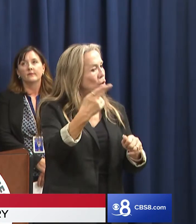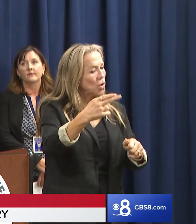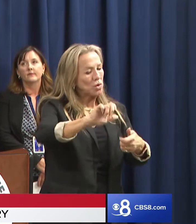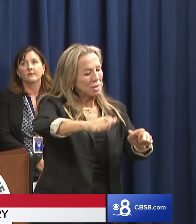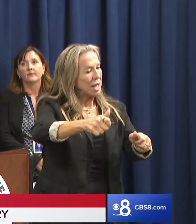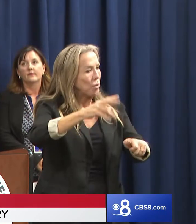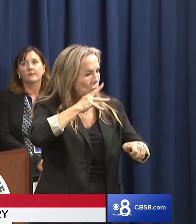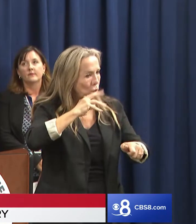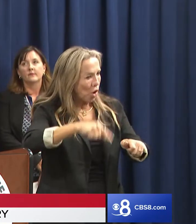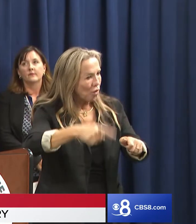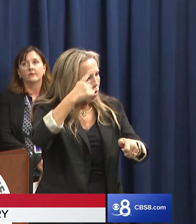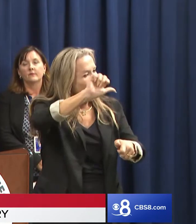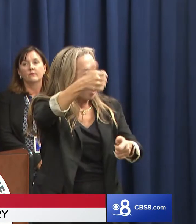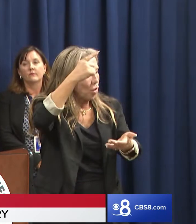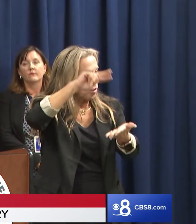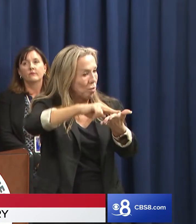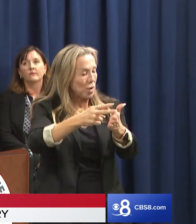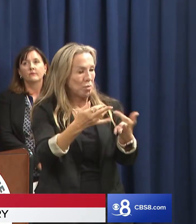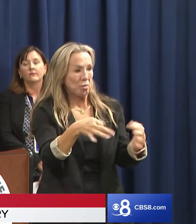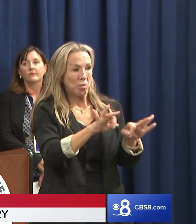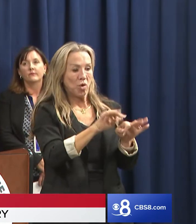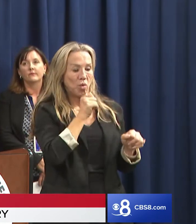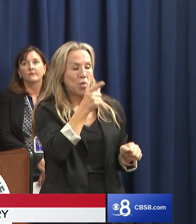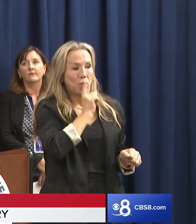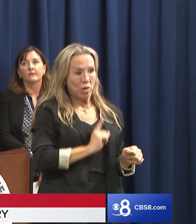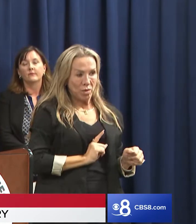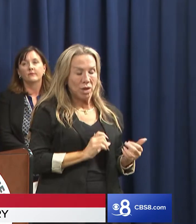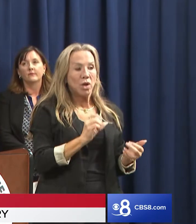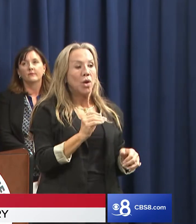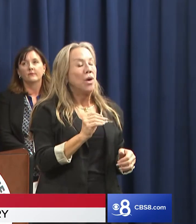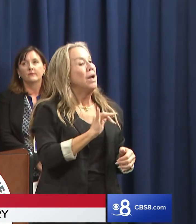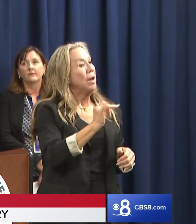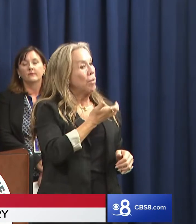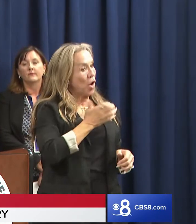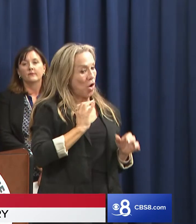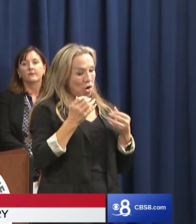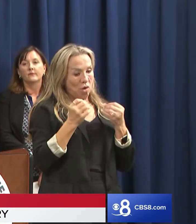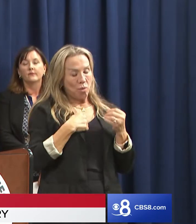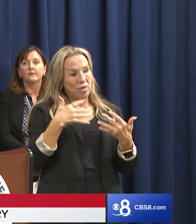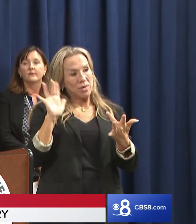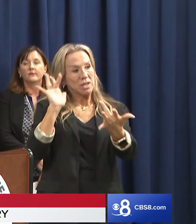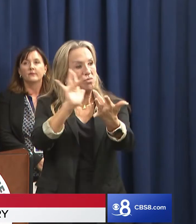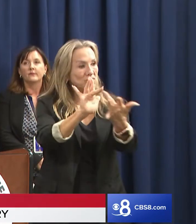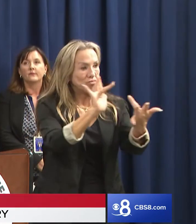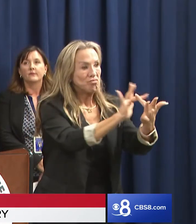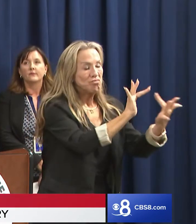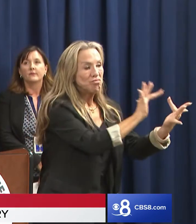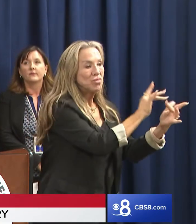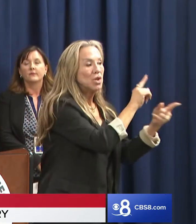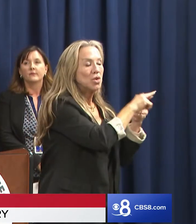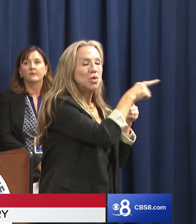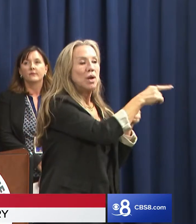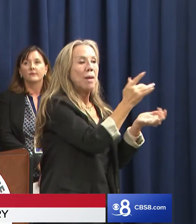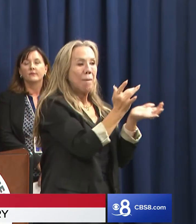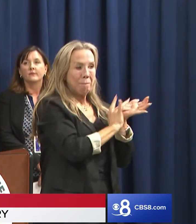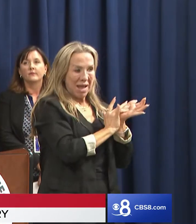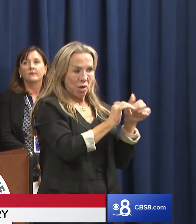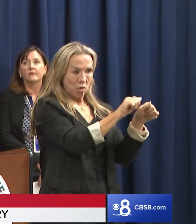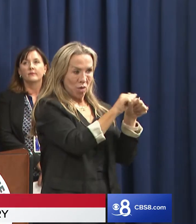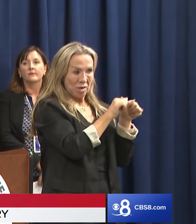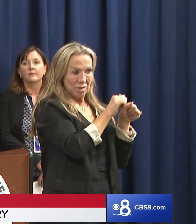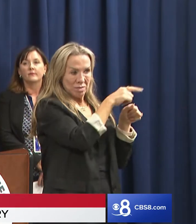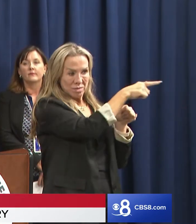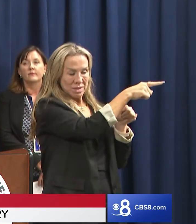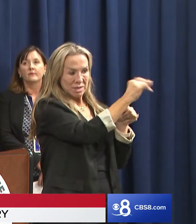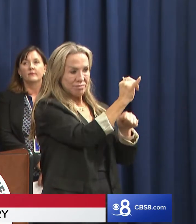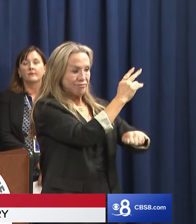specifically mention that we in the Public Health Services have reached out to the facilities that are medical that are in the affected area. There